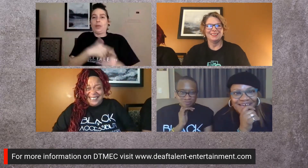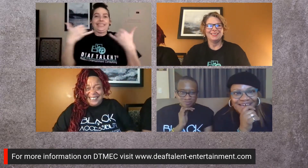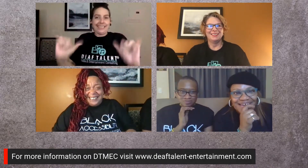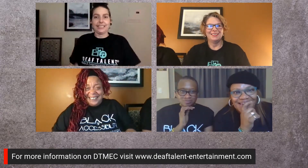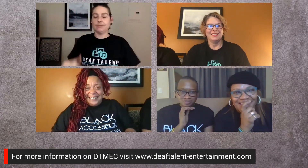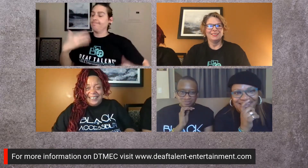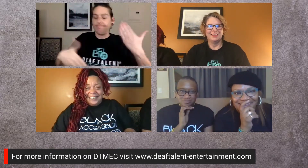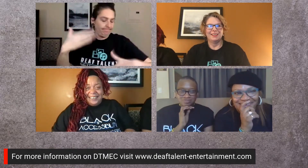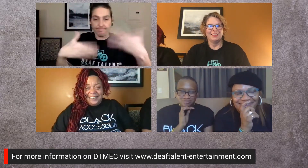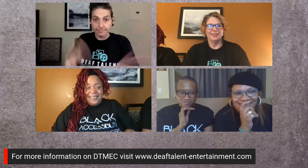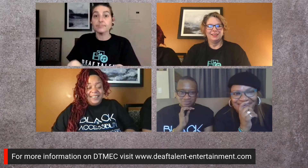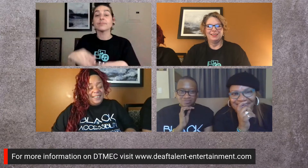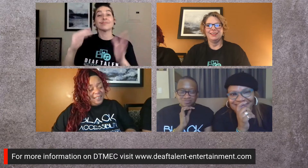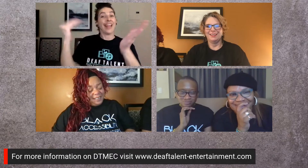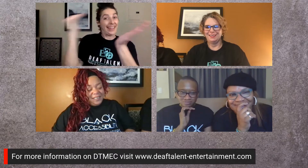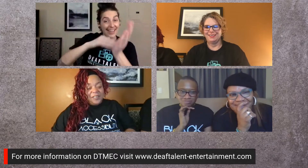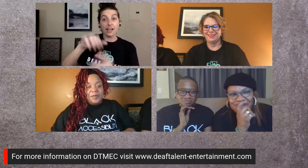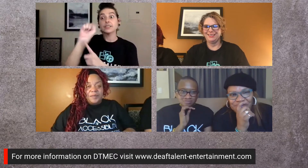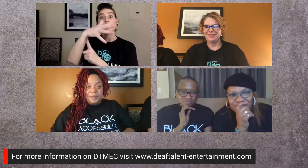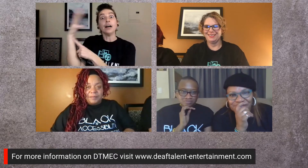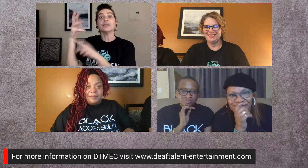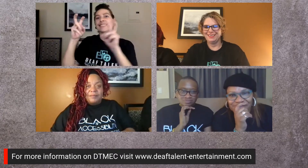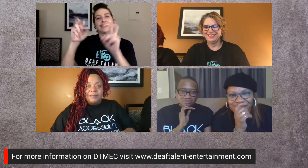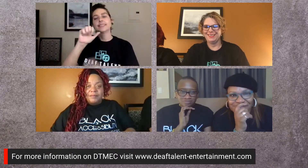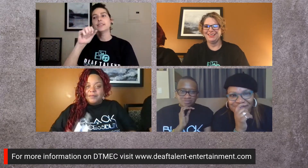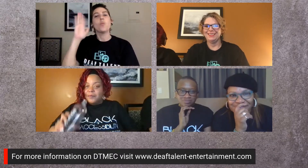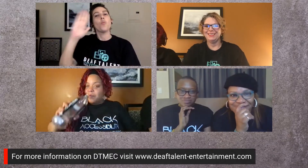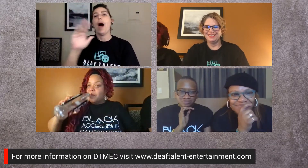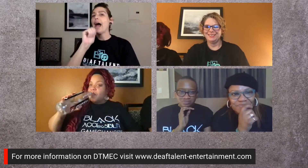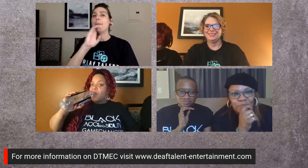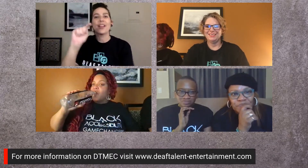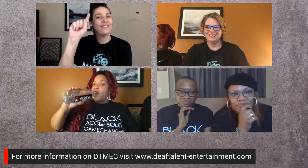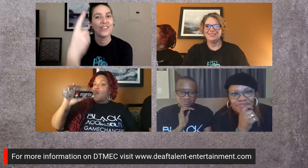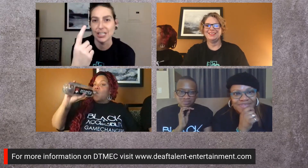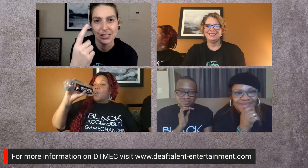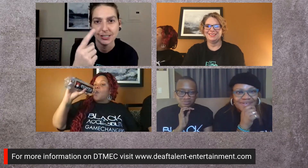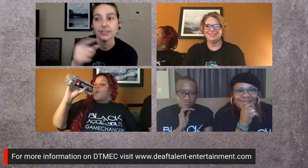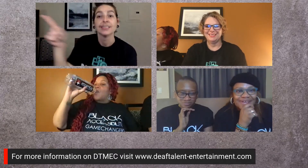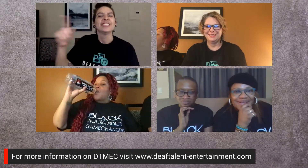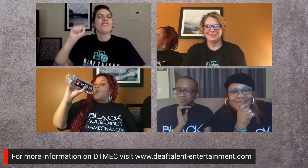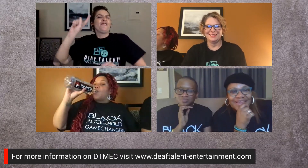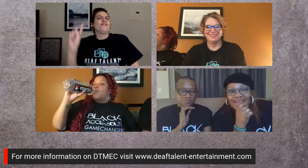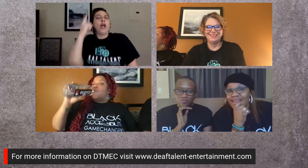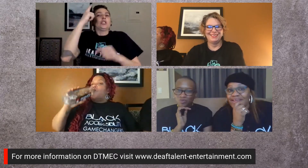But, Jade understood that, but still, we got through it. And again,